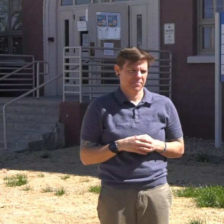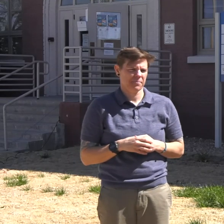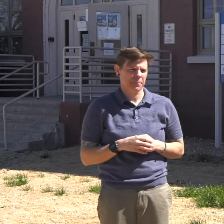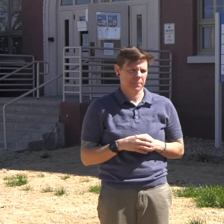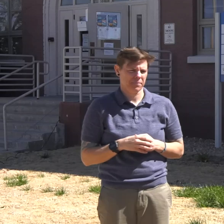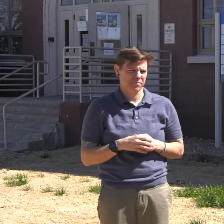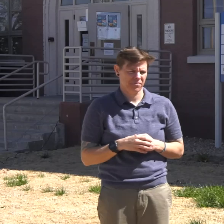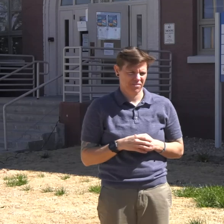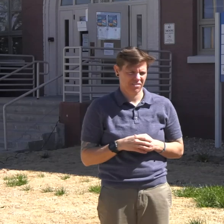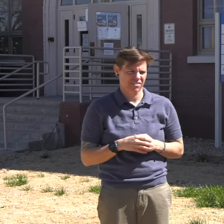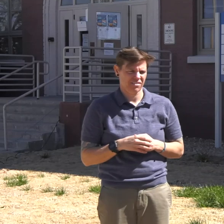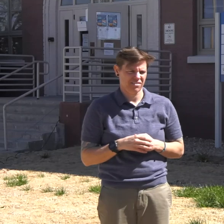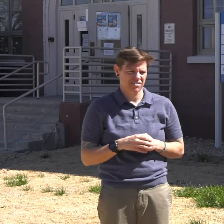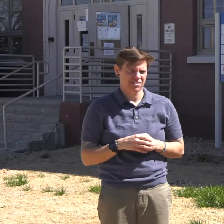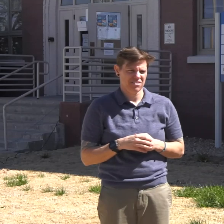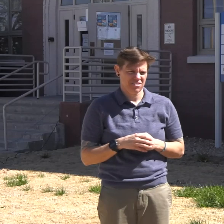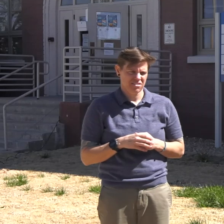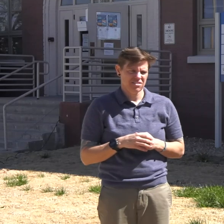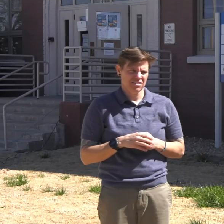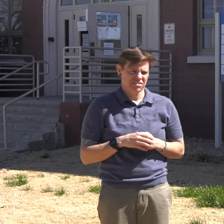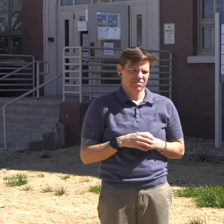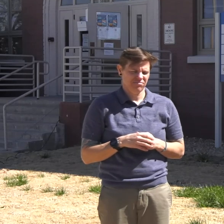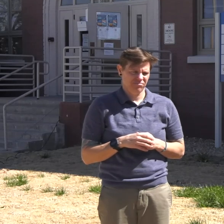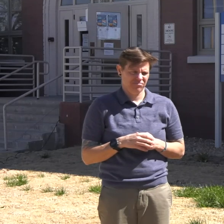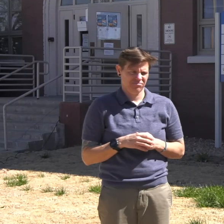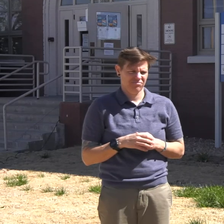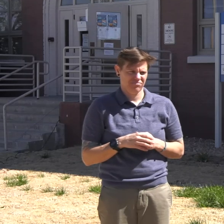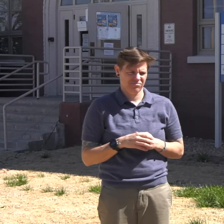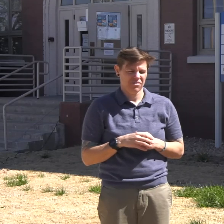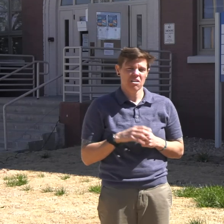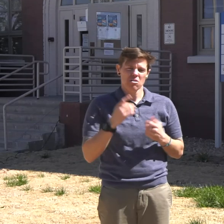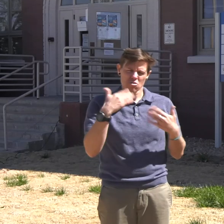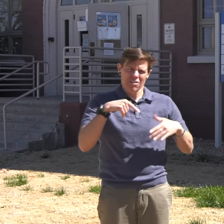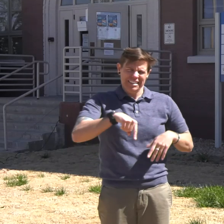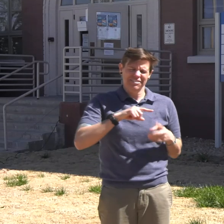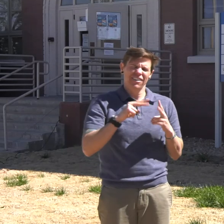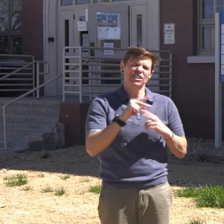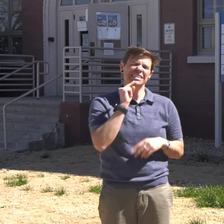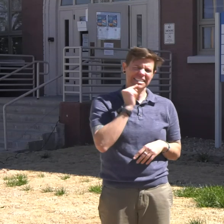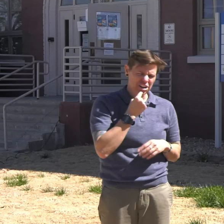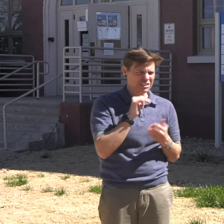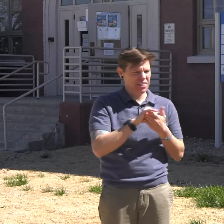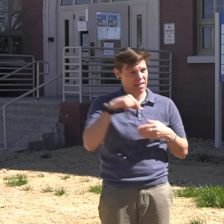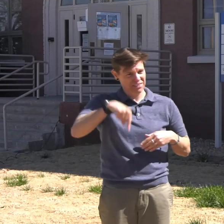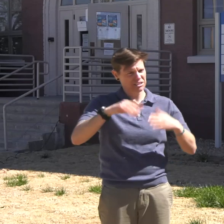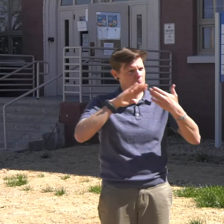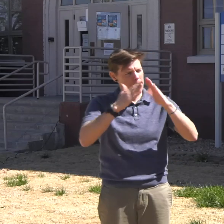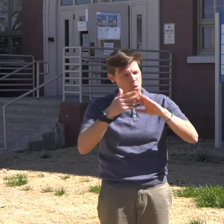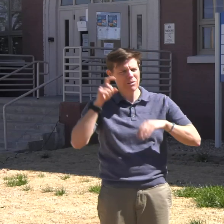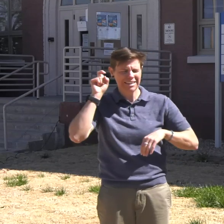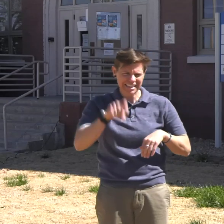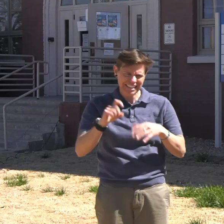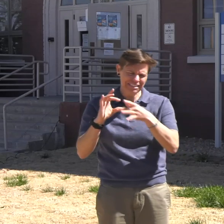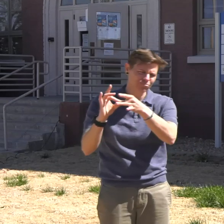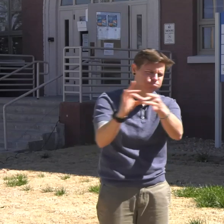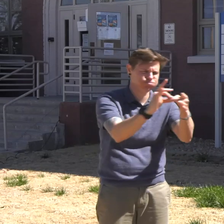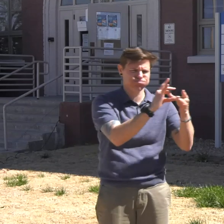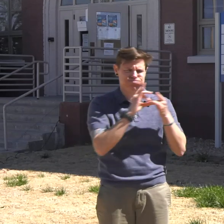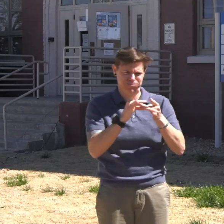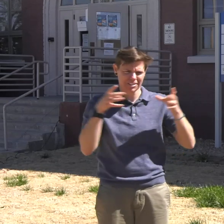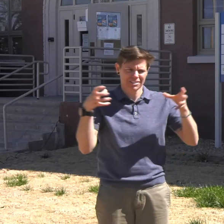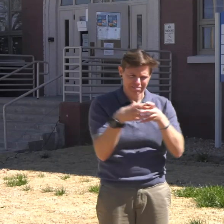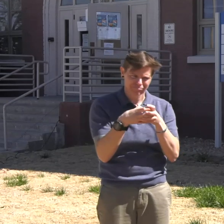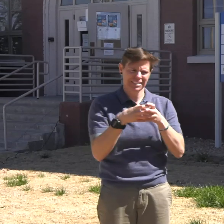and important that we all as a community work on some of this. When we look at what other cities are going through, it's easy